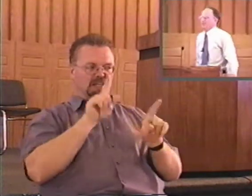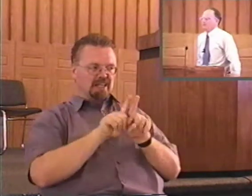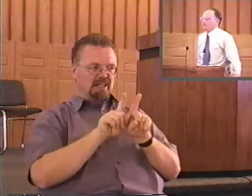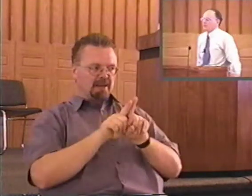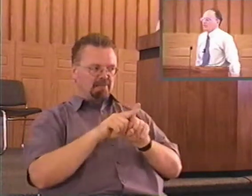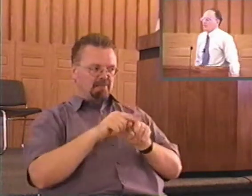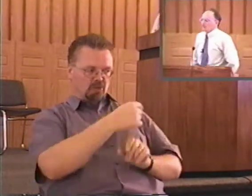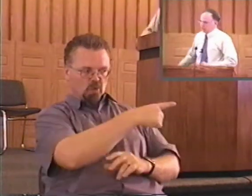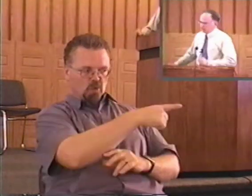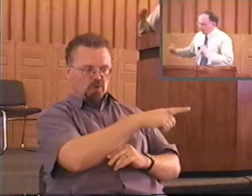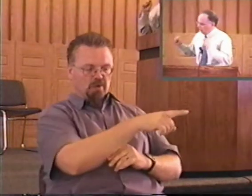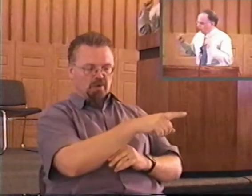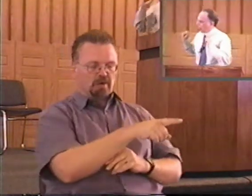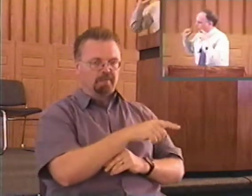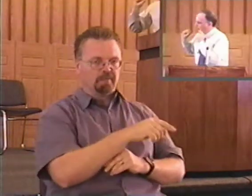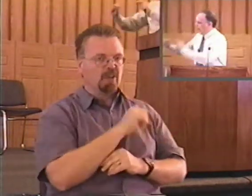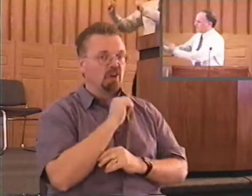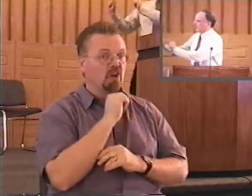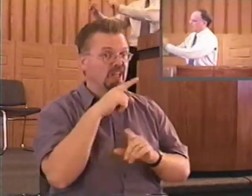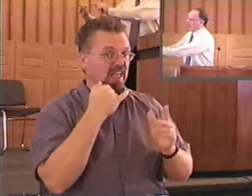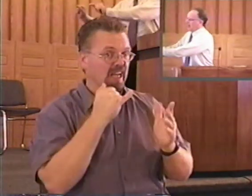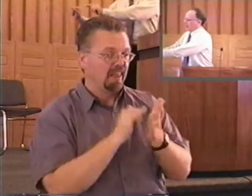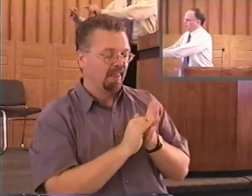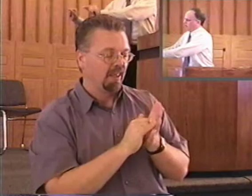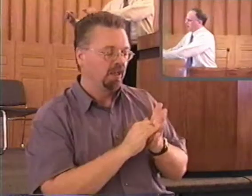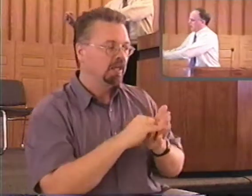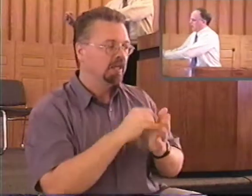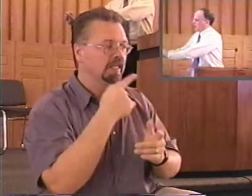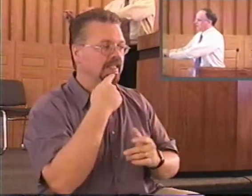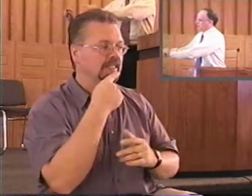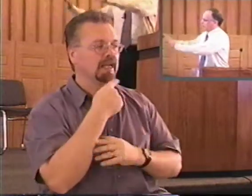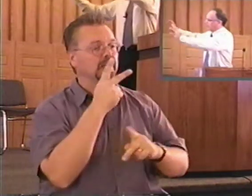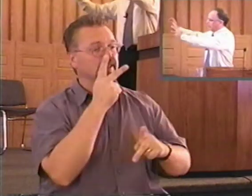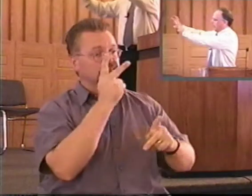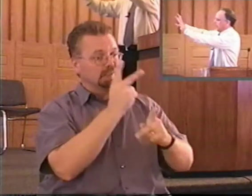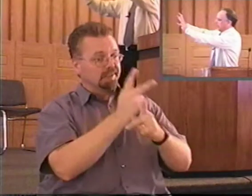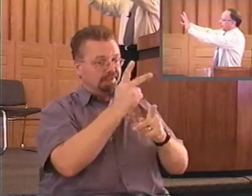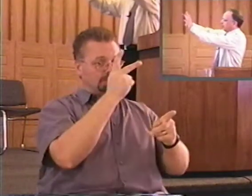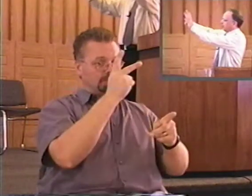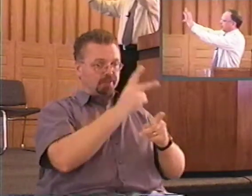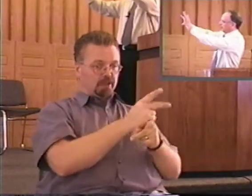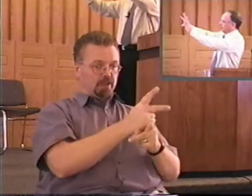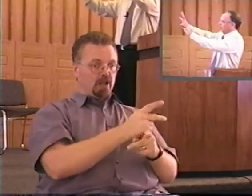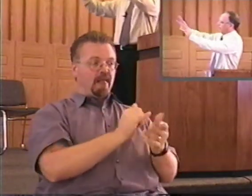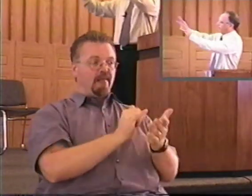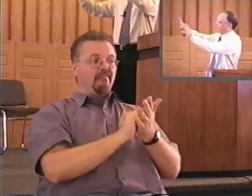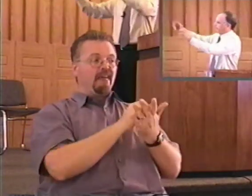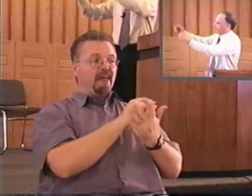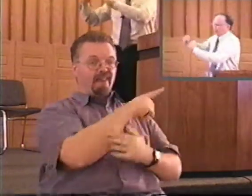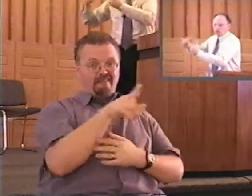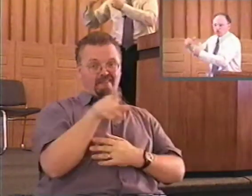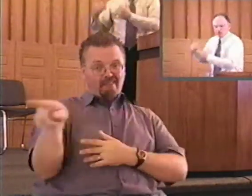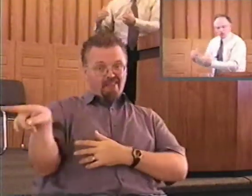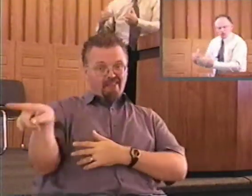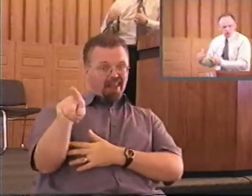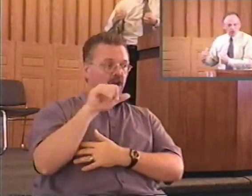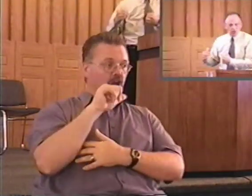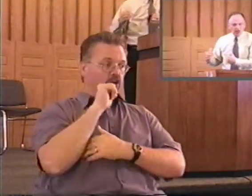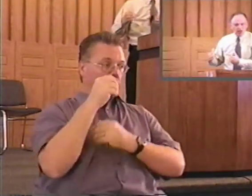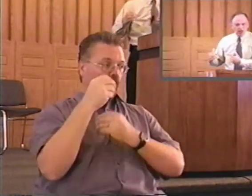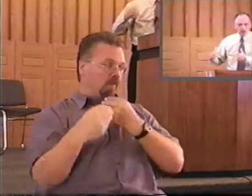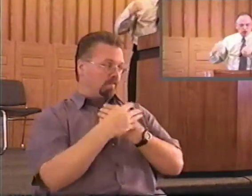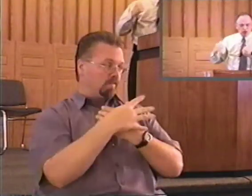saying. He's saying, watch out that that doesn't affect